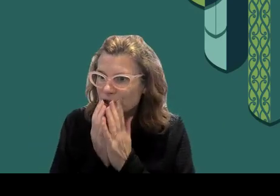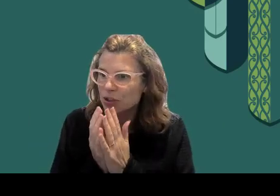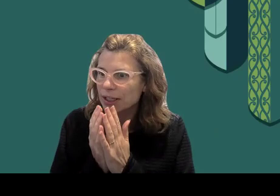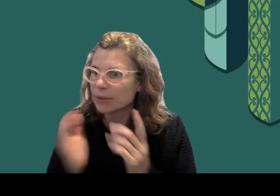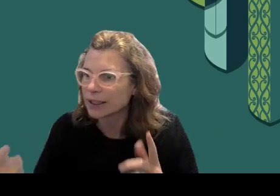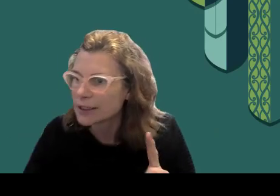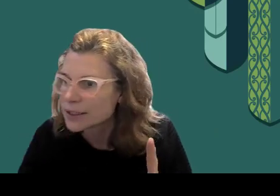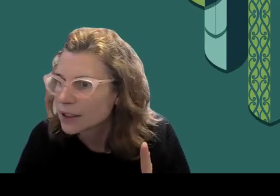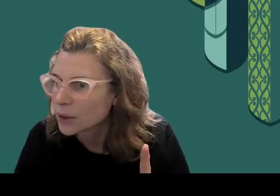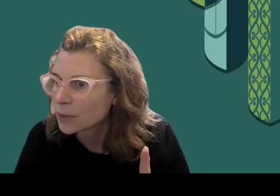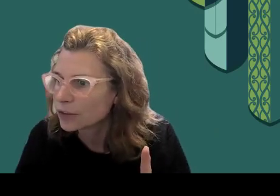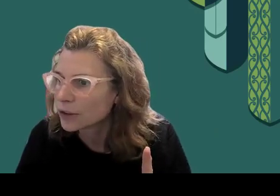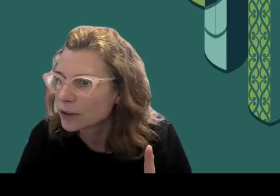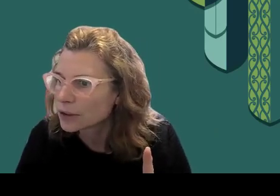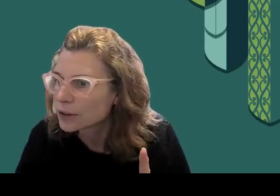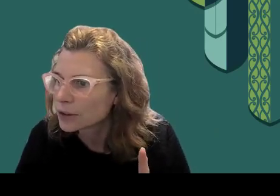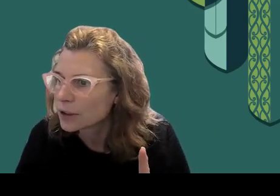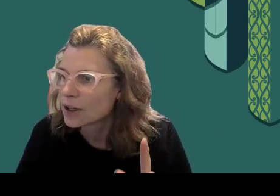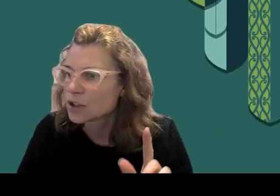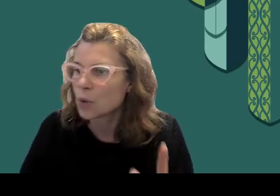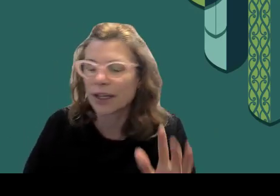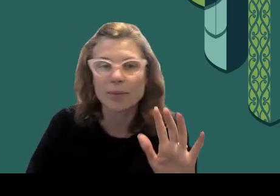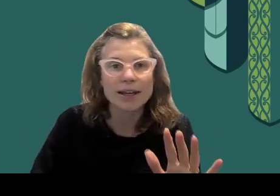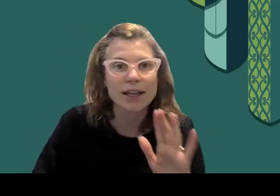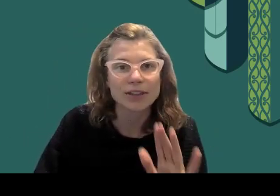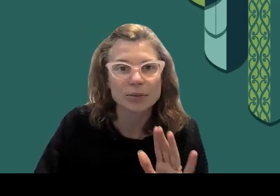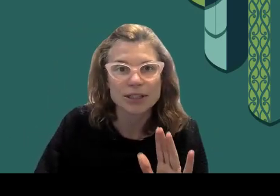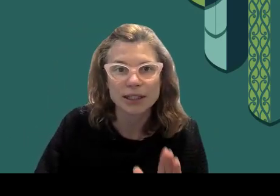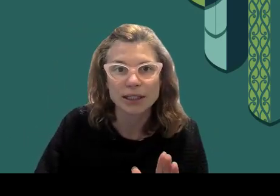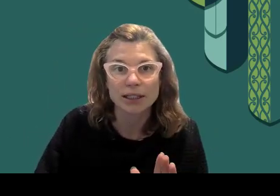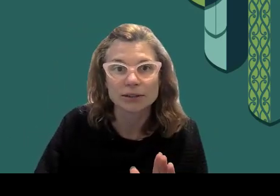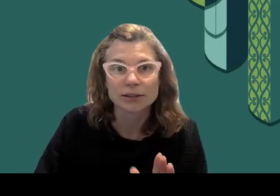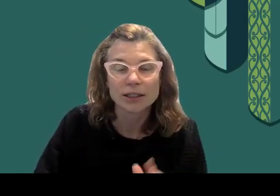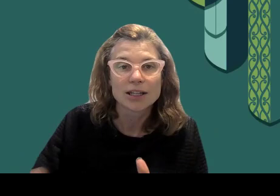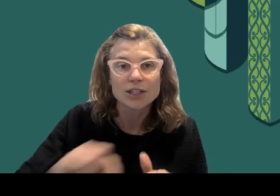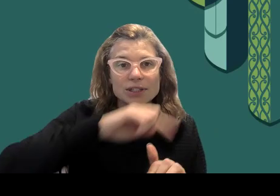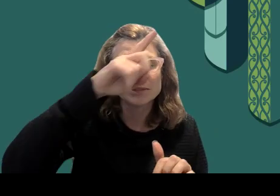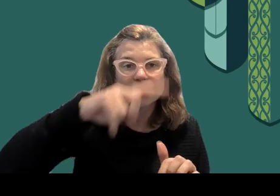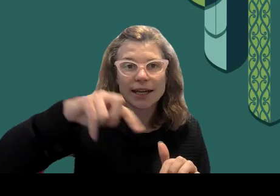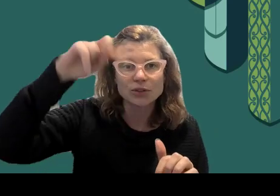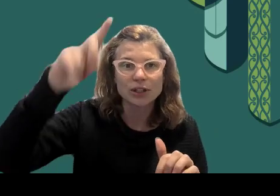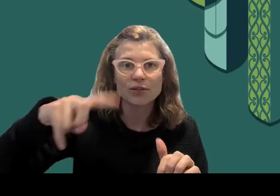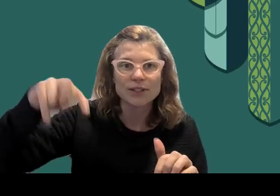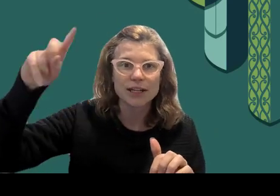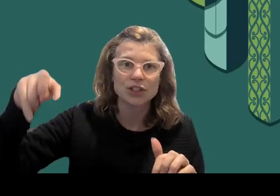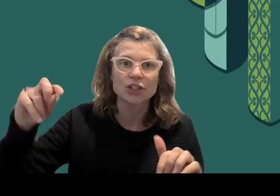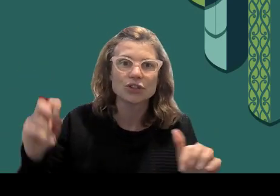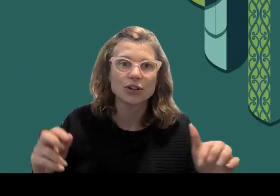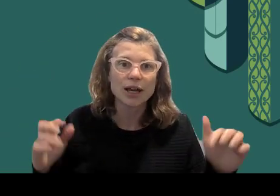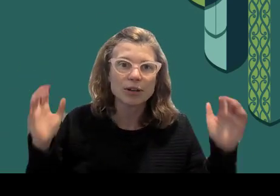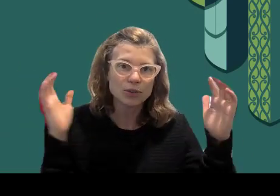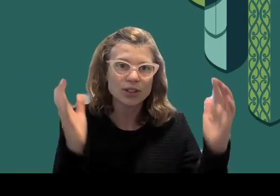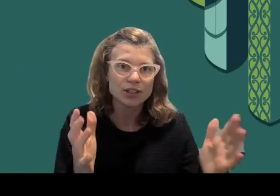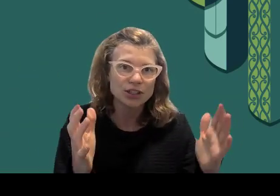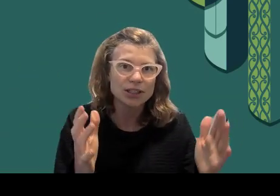Talanoa literally means, wait for it, talking about nothing in particular. So it's a meandering conversation. So you